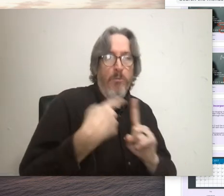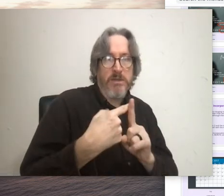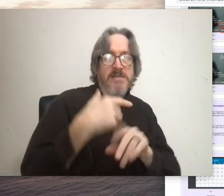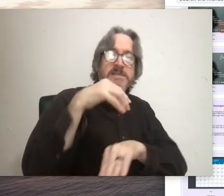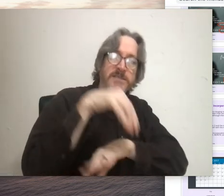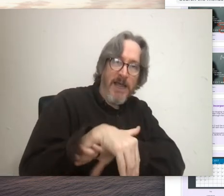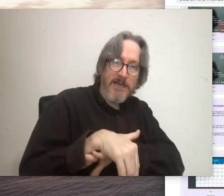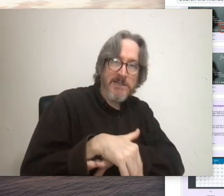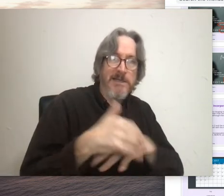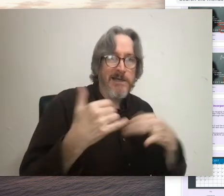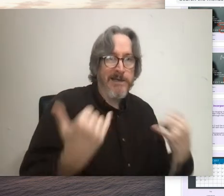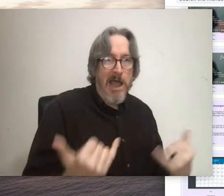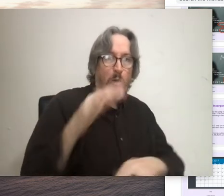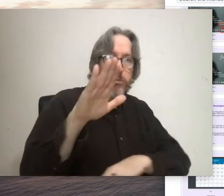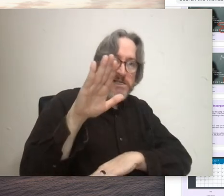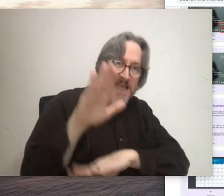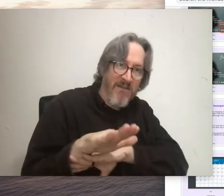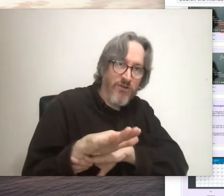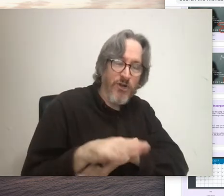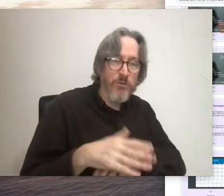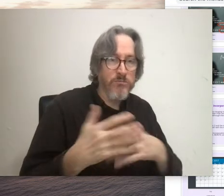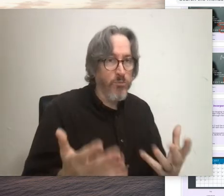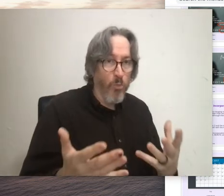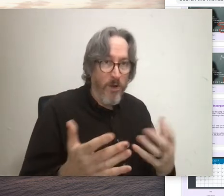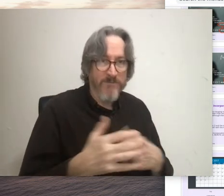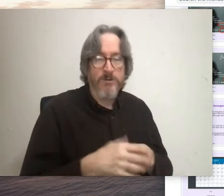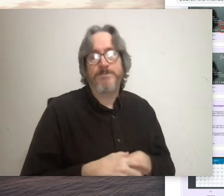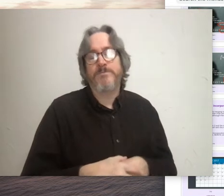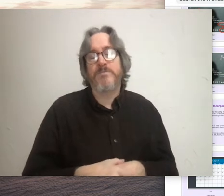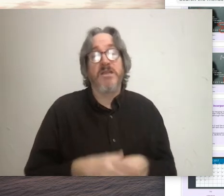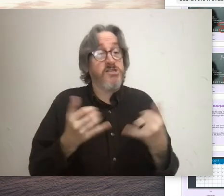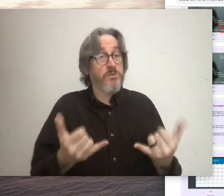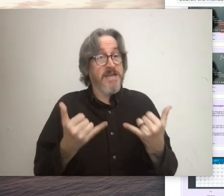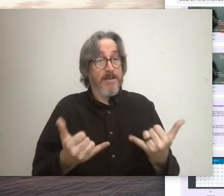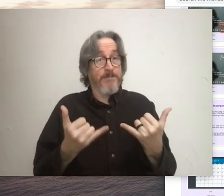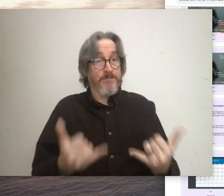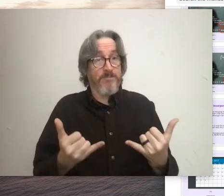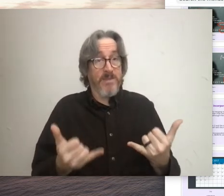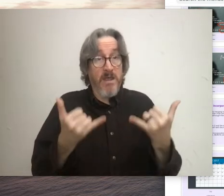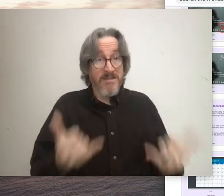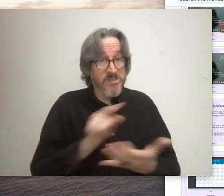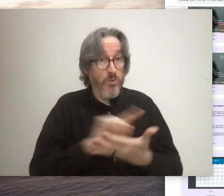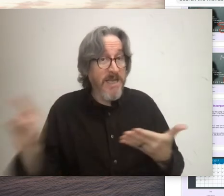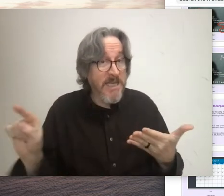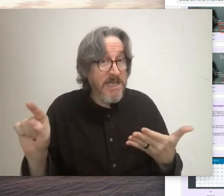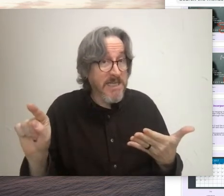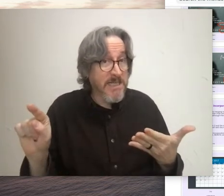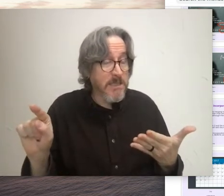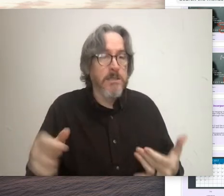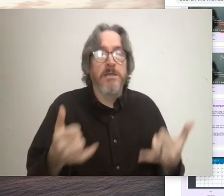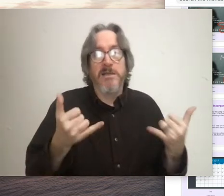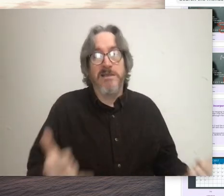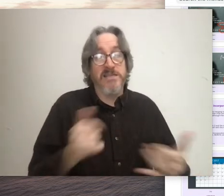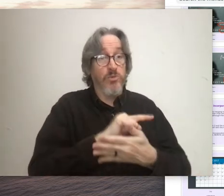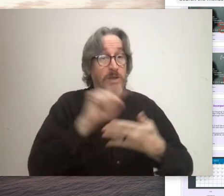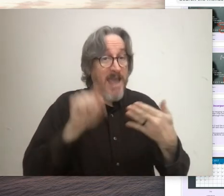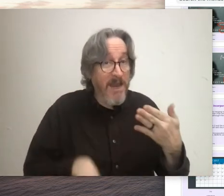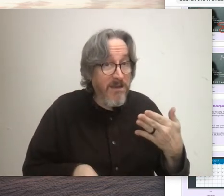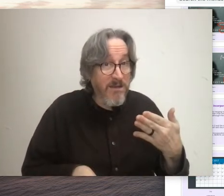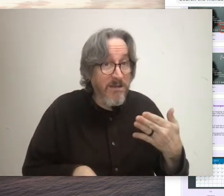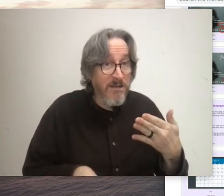now plus night, now plus afternoon, whatever. So today, this week,